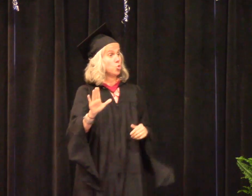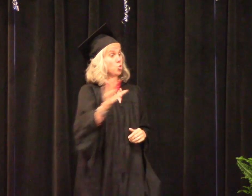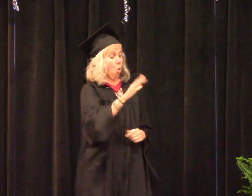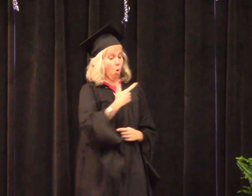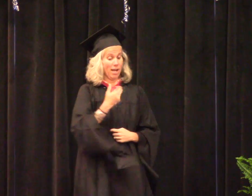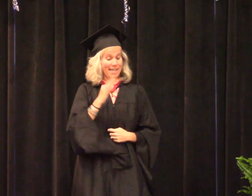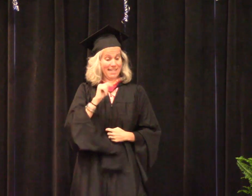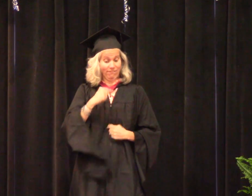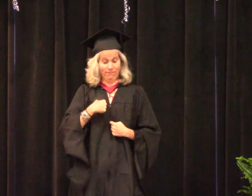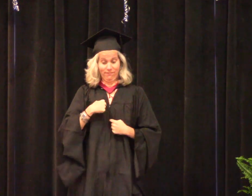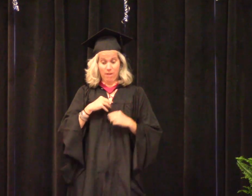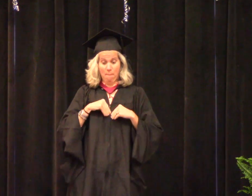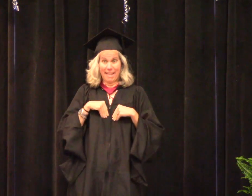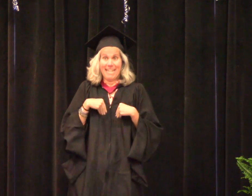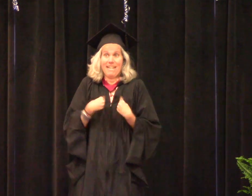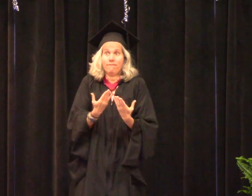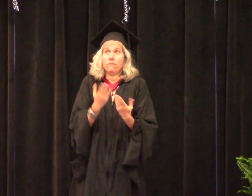Learning Center.